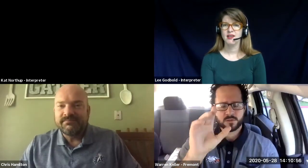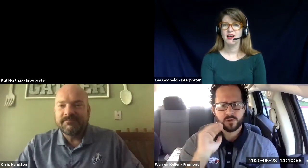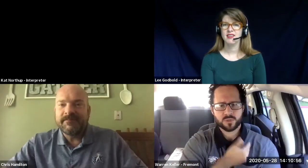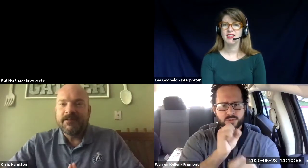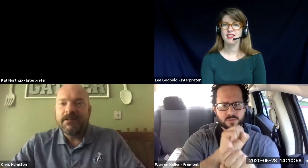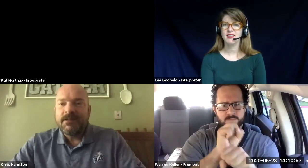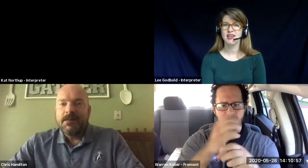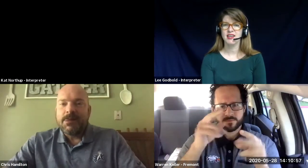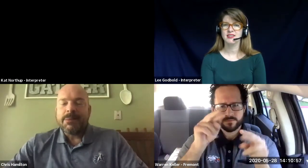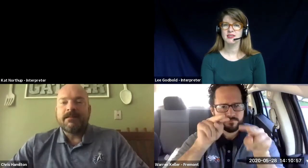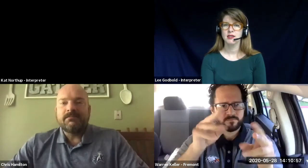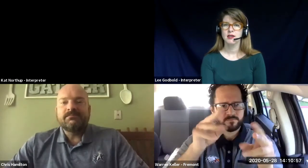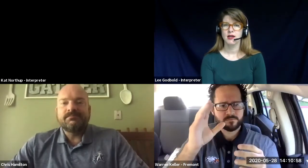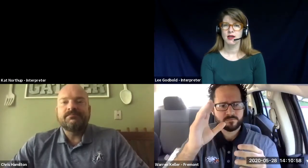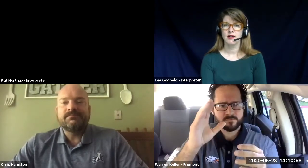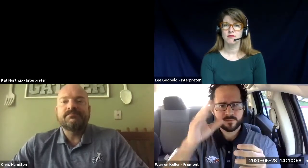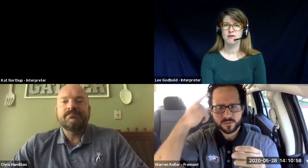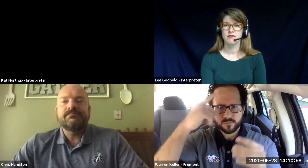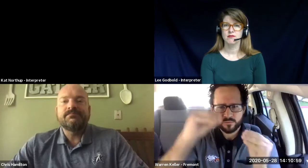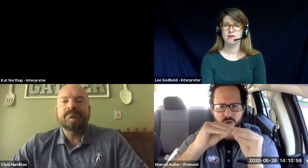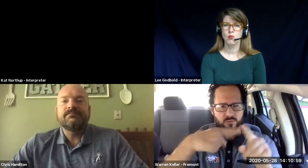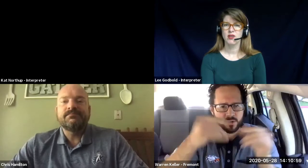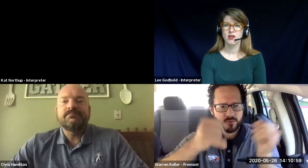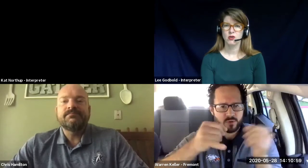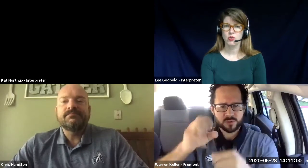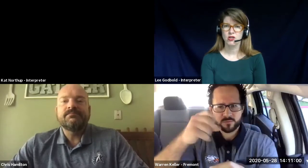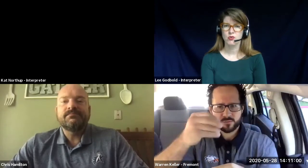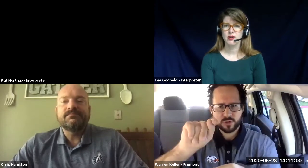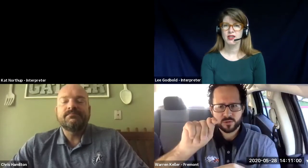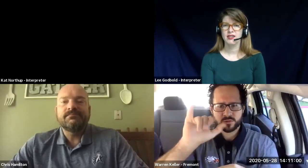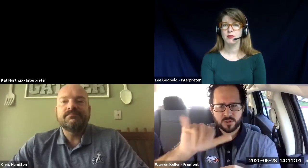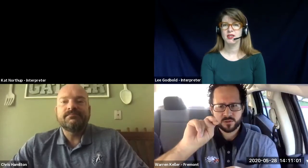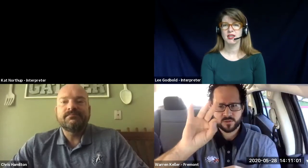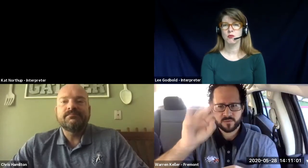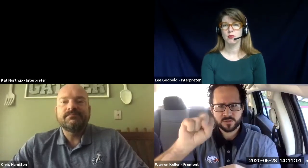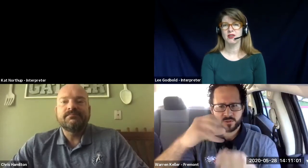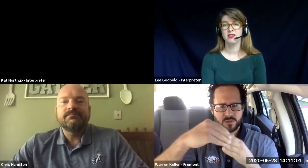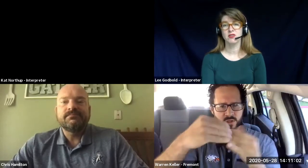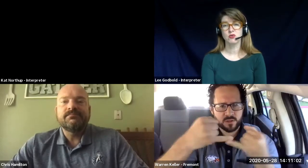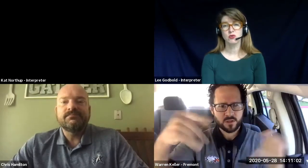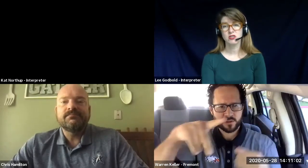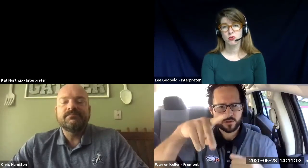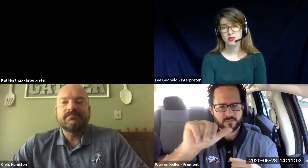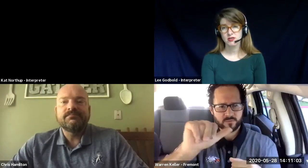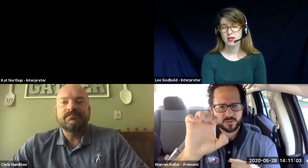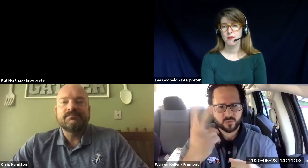I think that with our work, we need to be thinking more about individual sports based